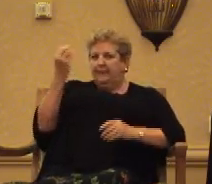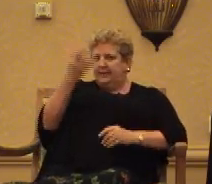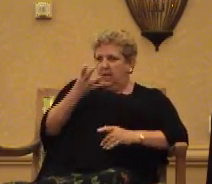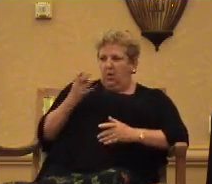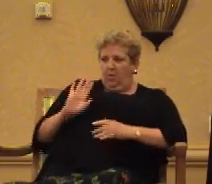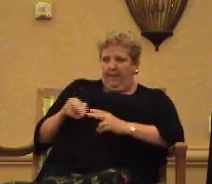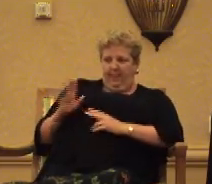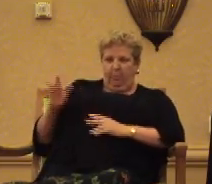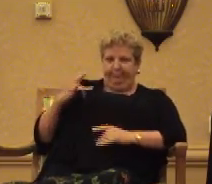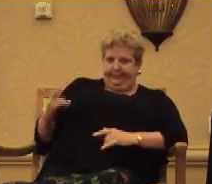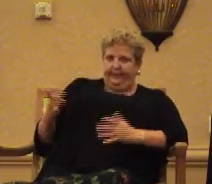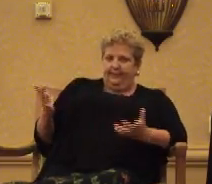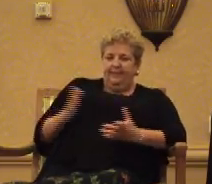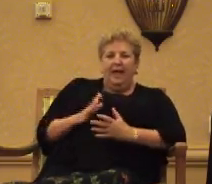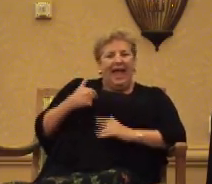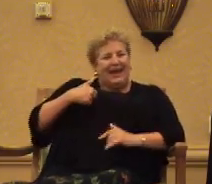And I become that guy, you know, and